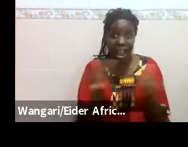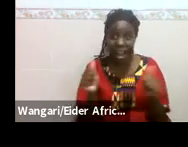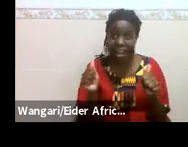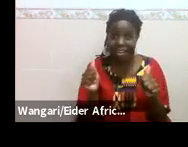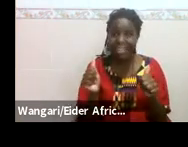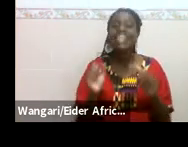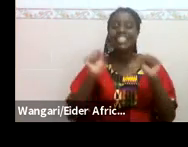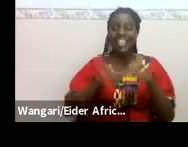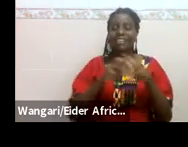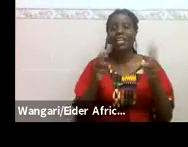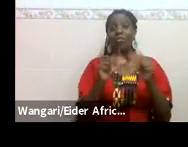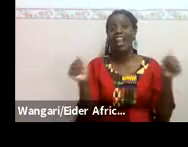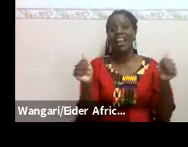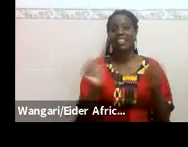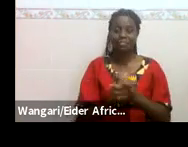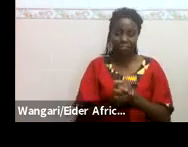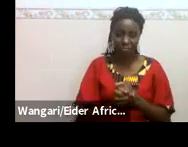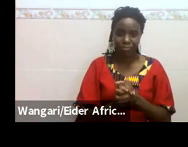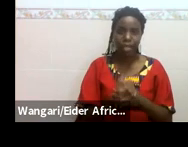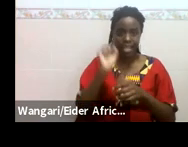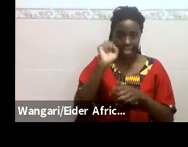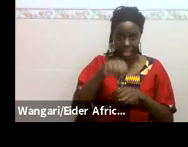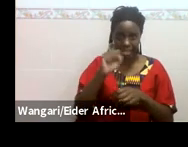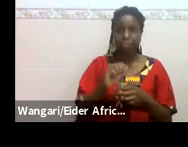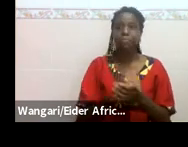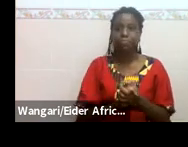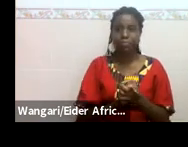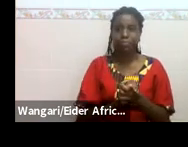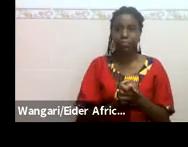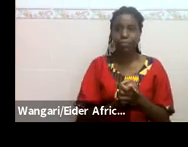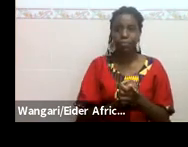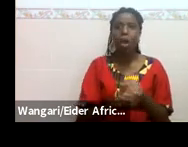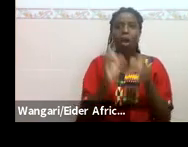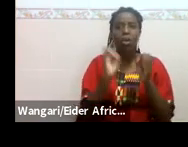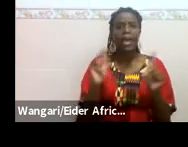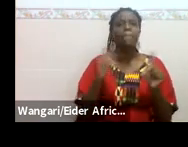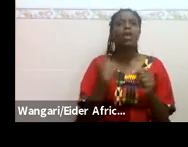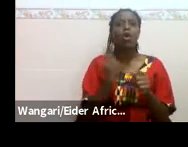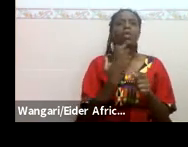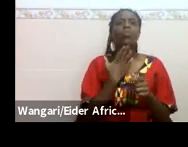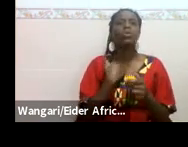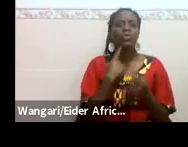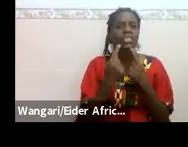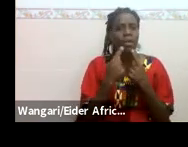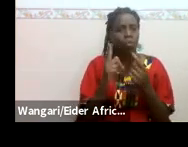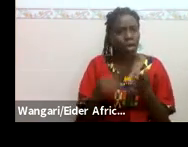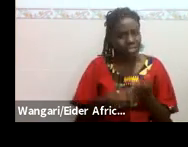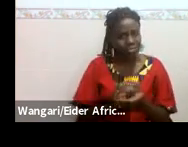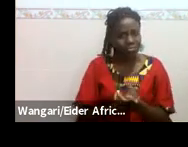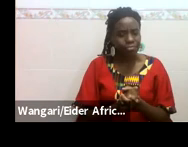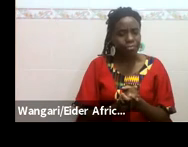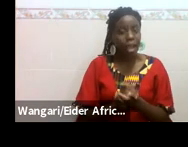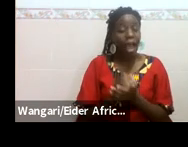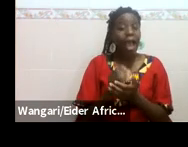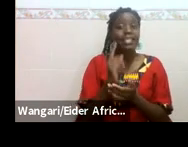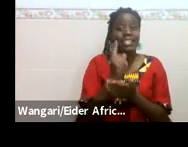Very well. Yes, I just wanted to say, like someone was saying earlier on,